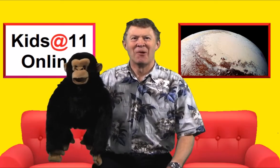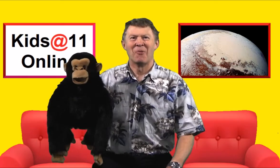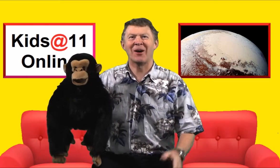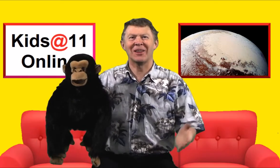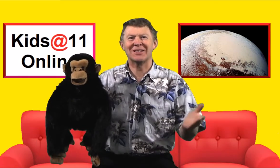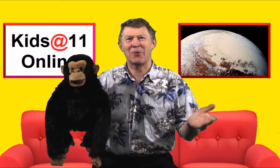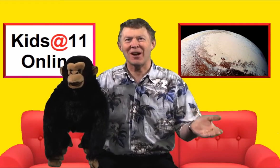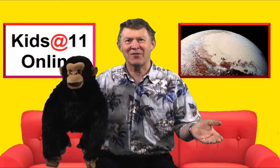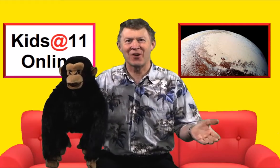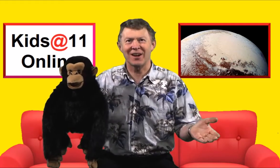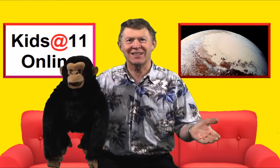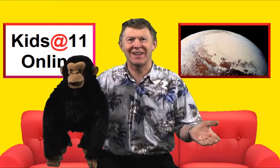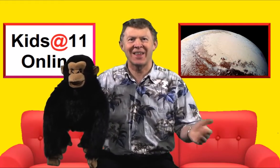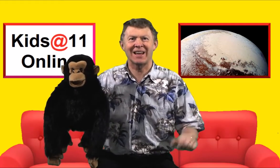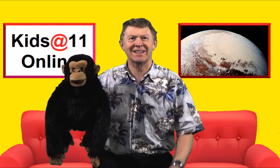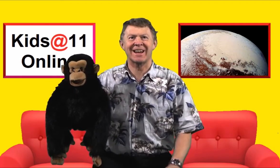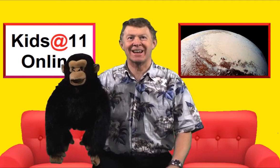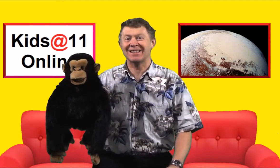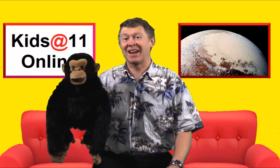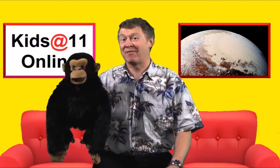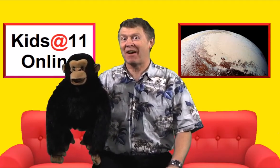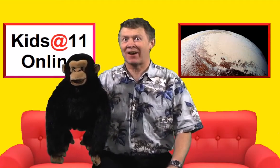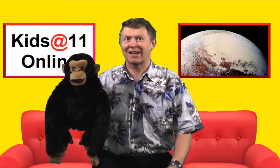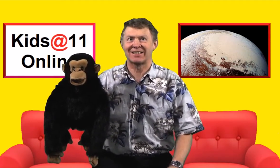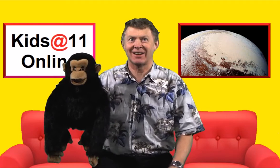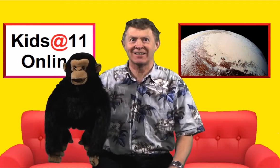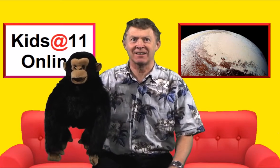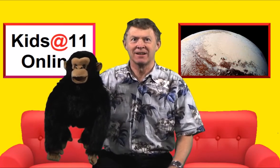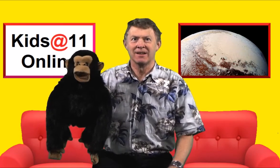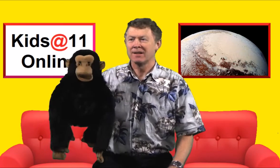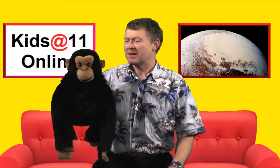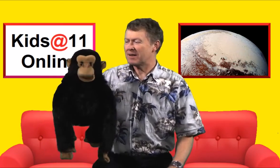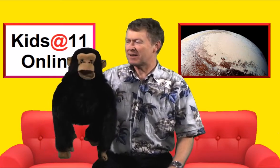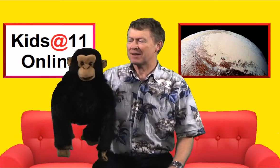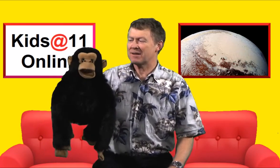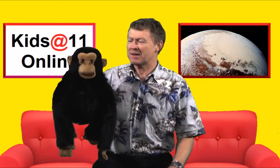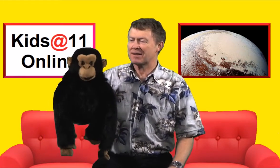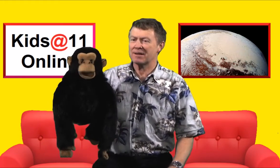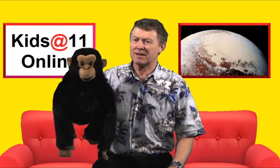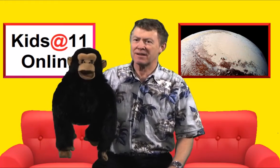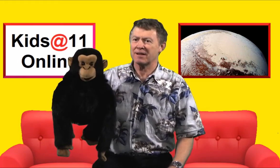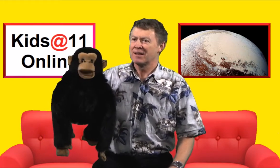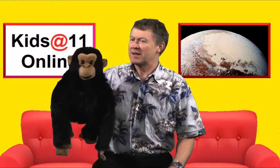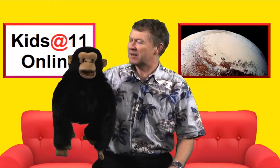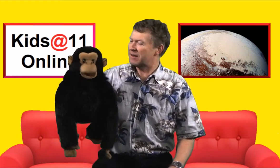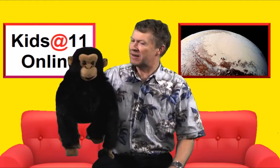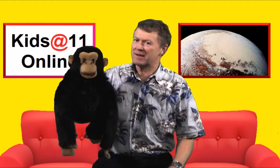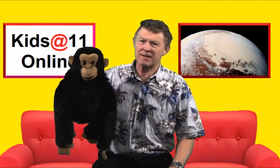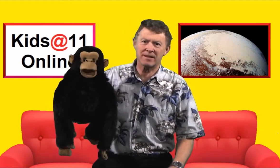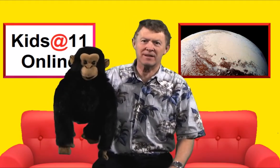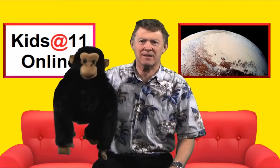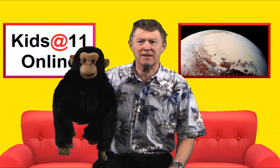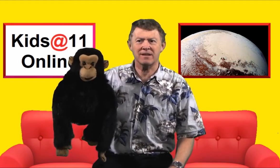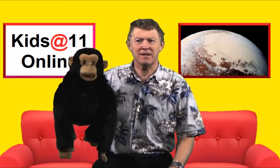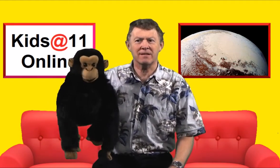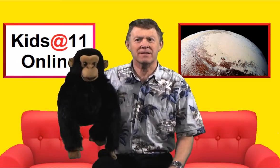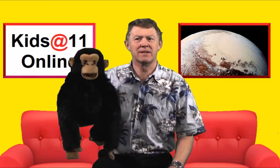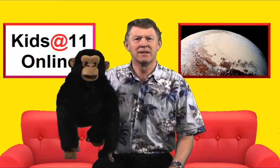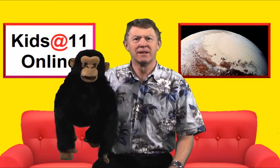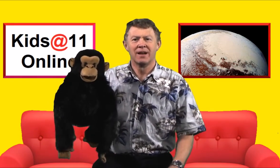Well, there's quite a variety in there today, isn't it? Very exciting. Do you think recycling is about recycling jokes?